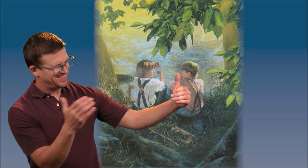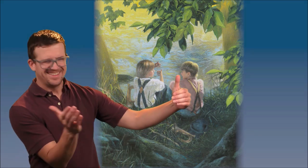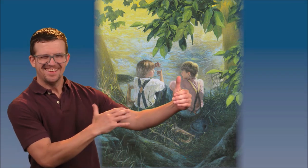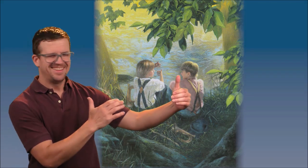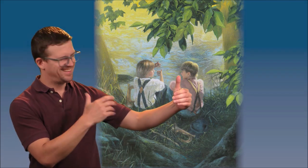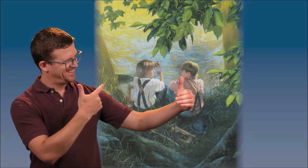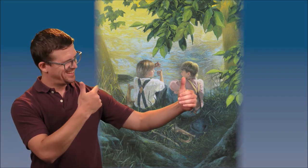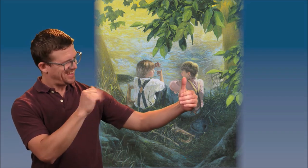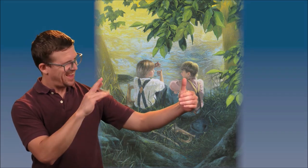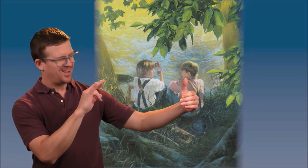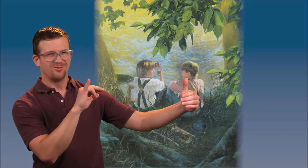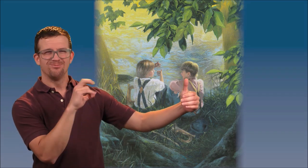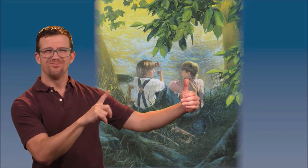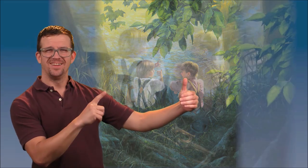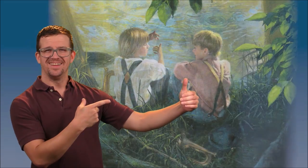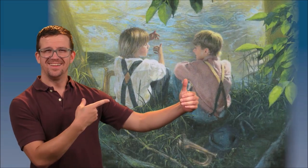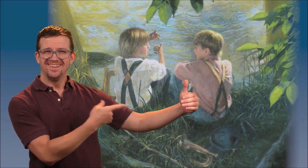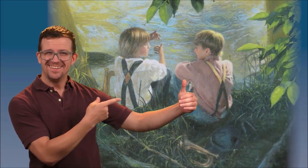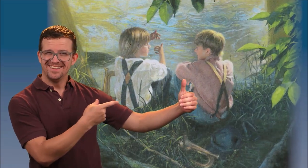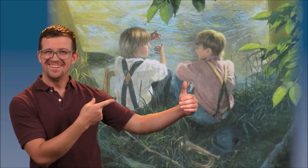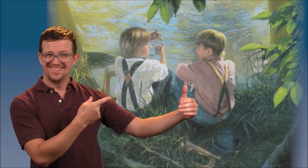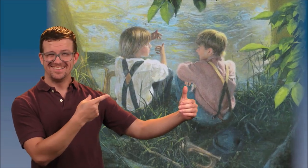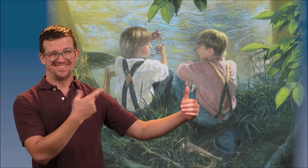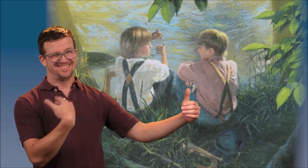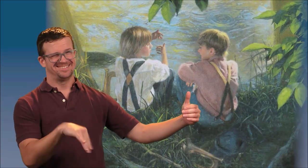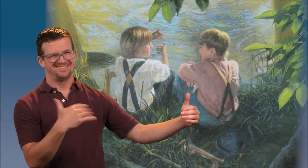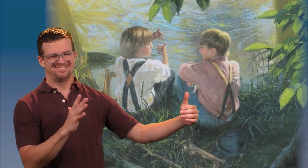Orly started gabbing like they were old friends.